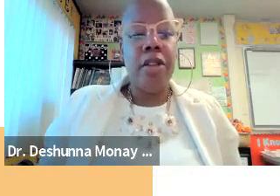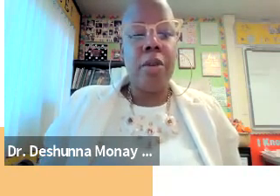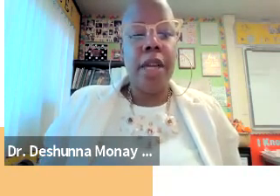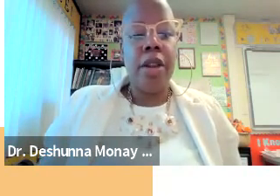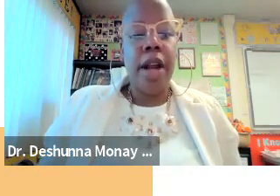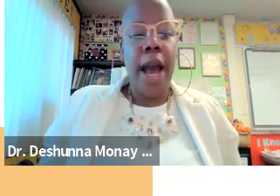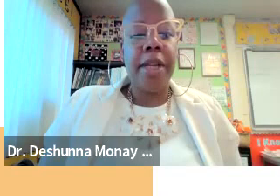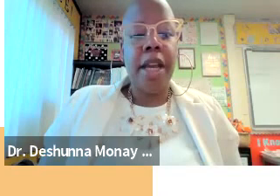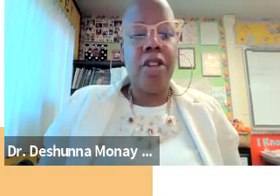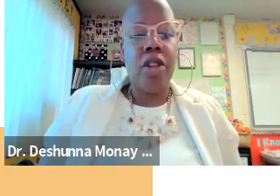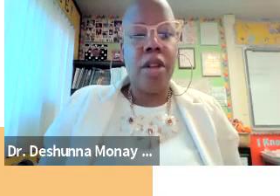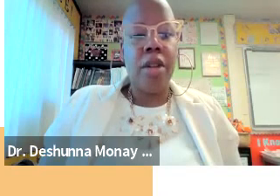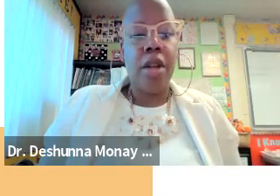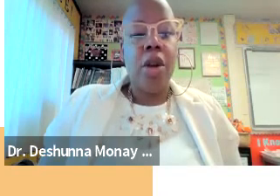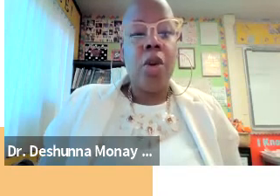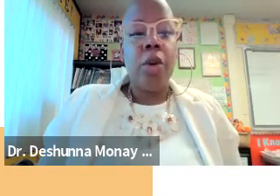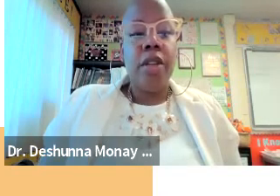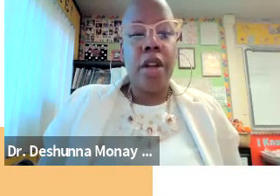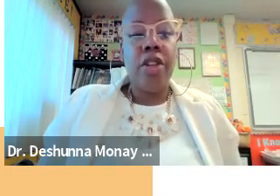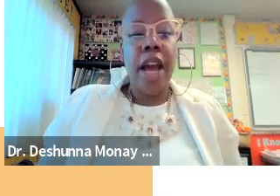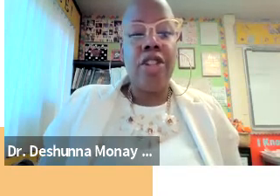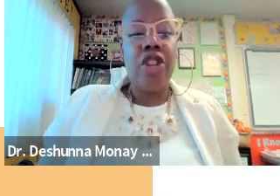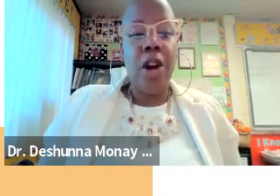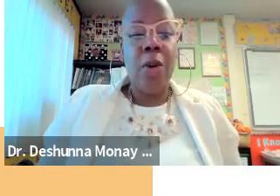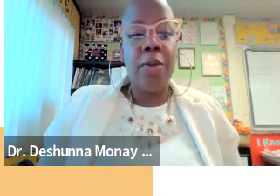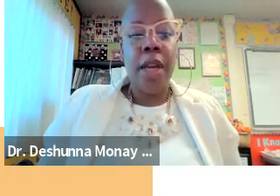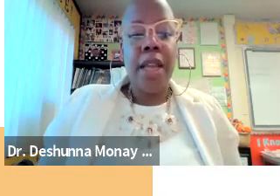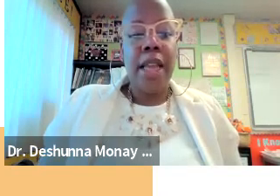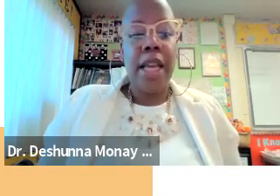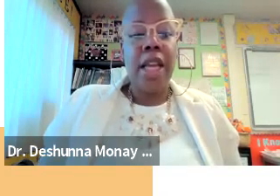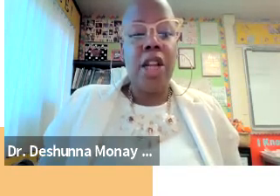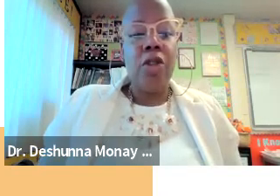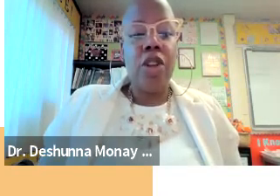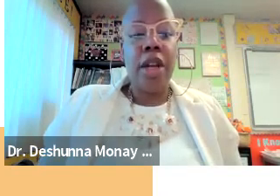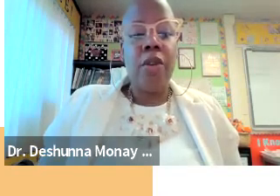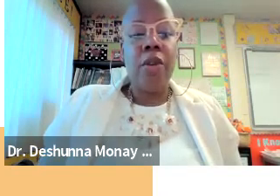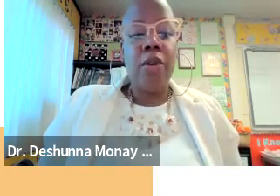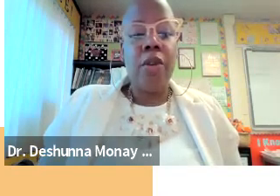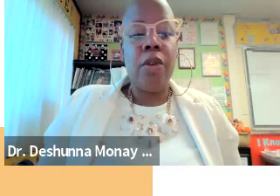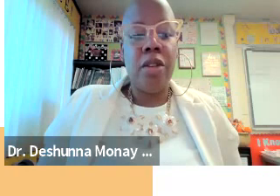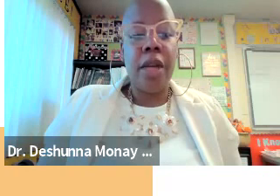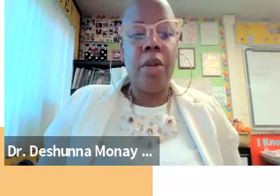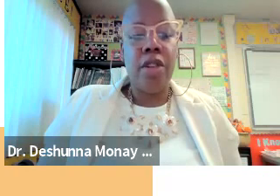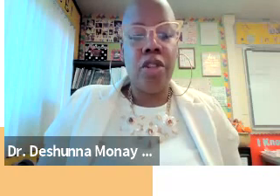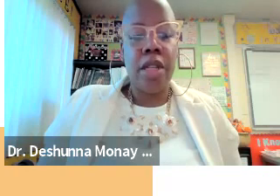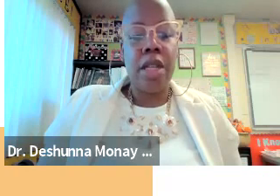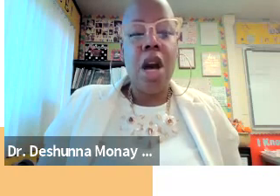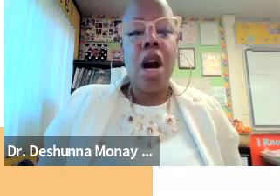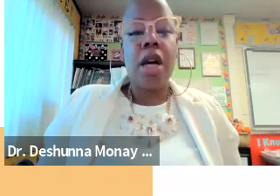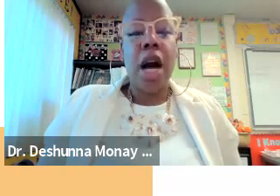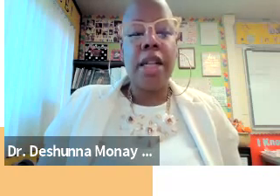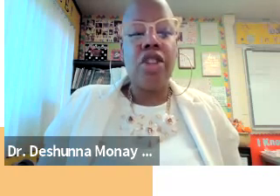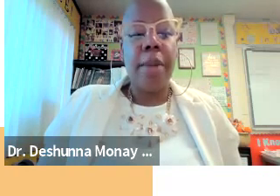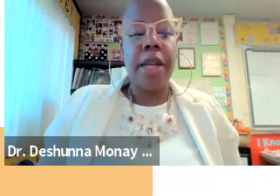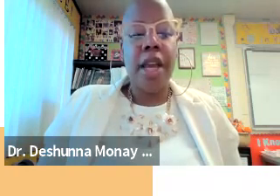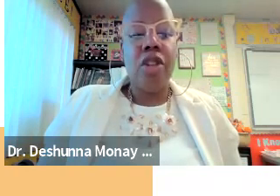criminal history on their application. Research has shown that the inclusion of criminal history questions